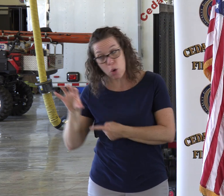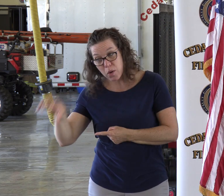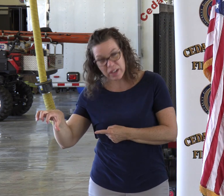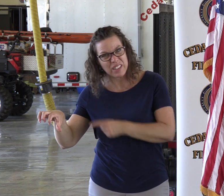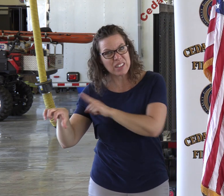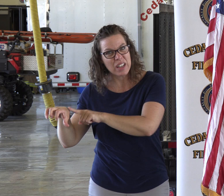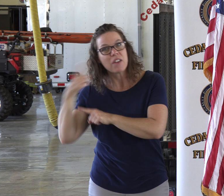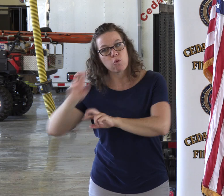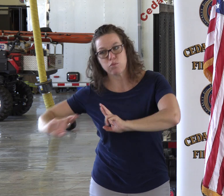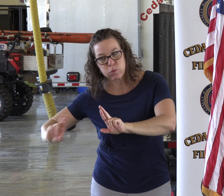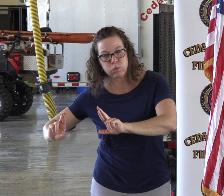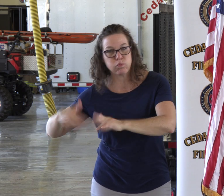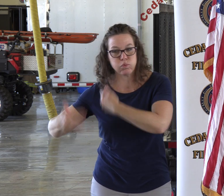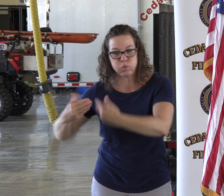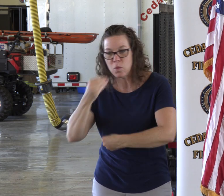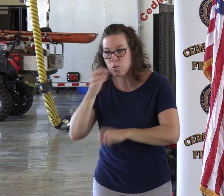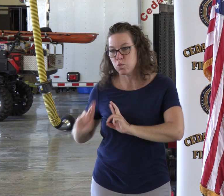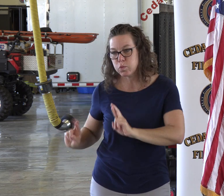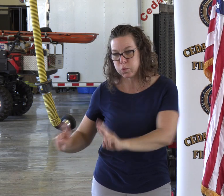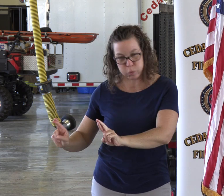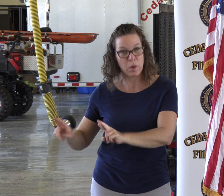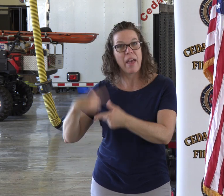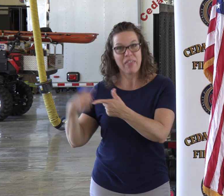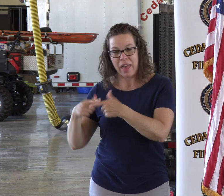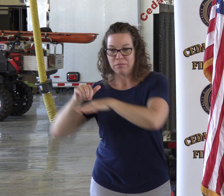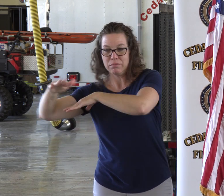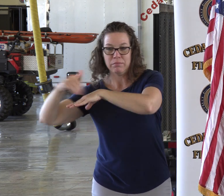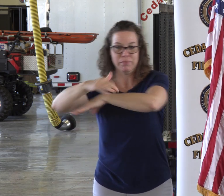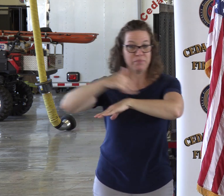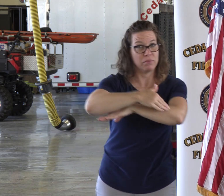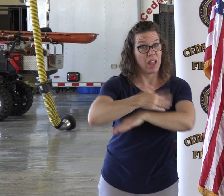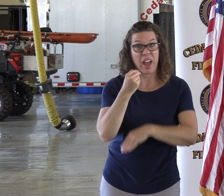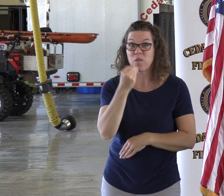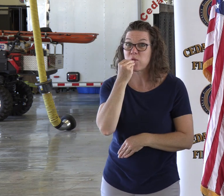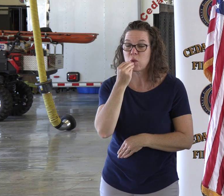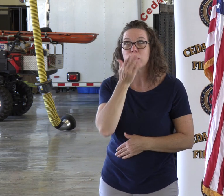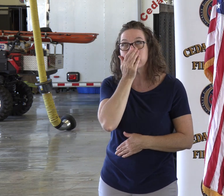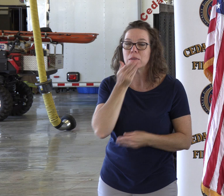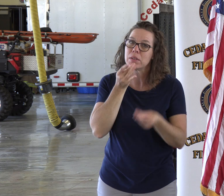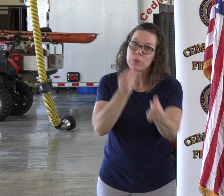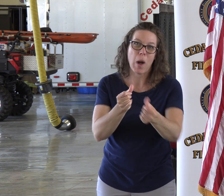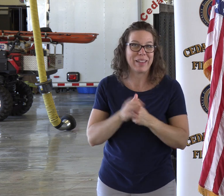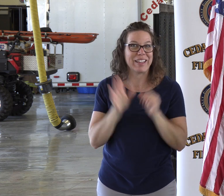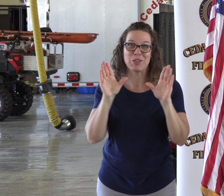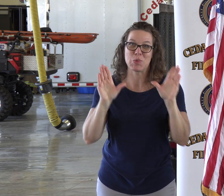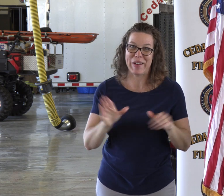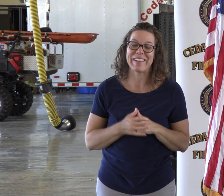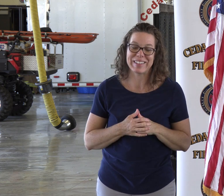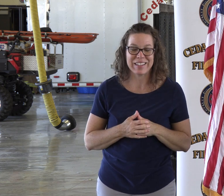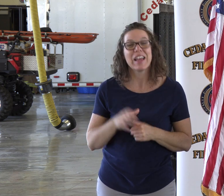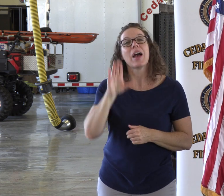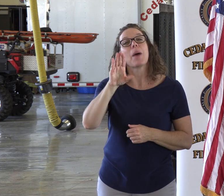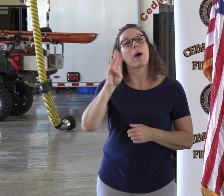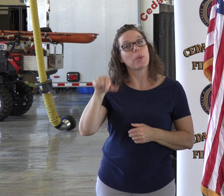launching ground for preparation of the food. And this is quality food. It's great food. And Barbecue